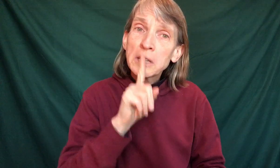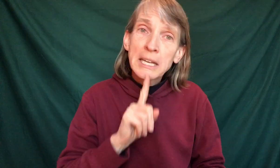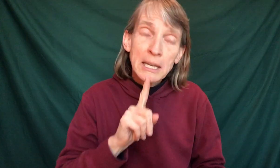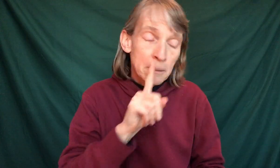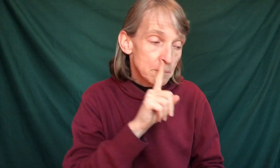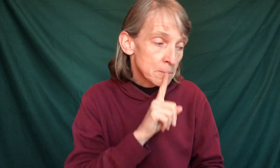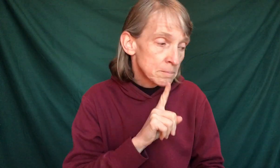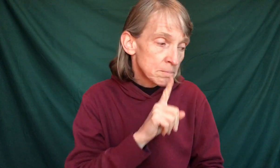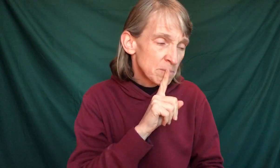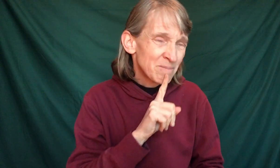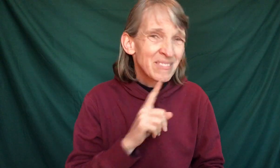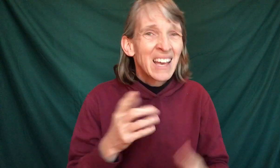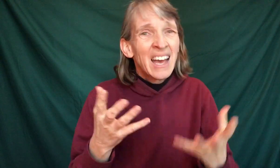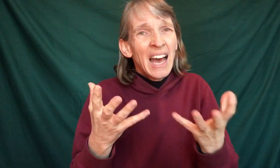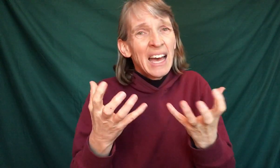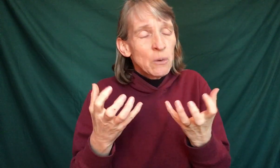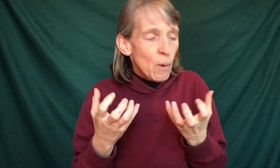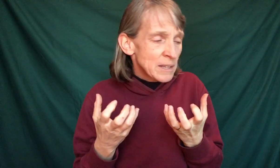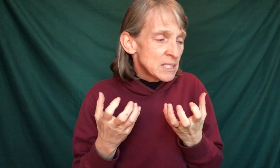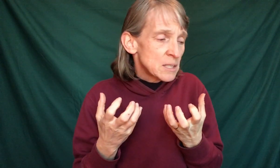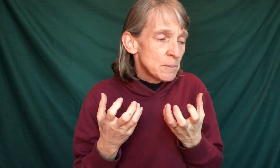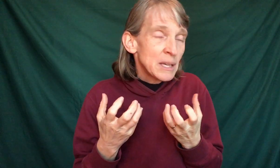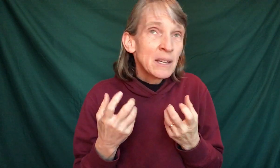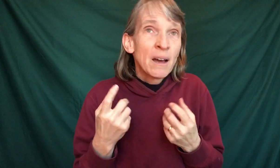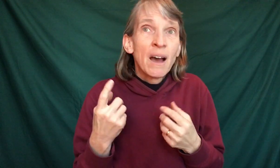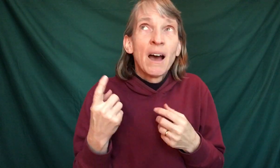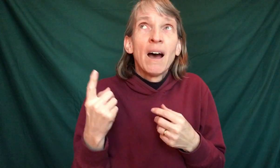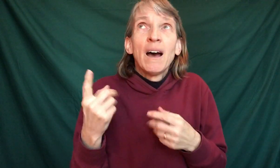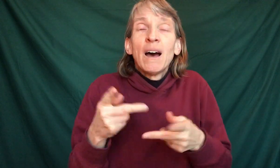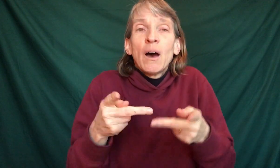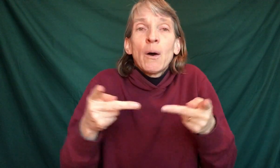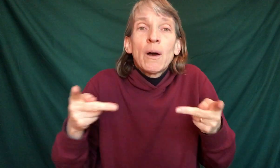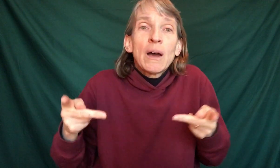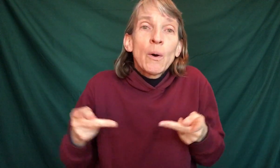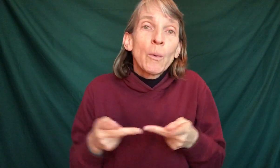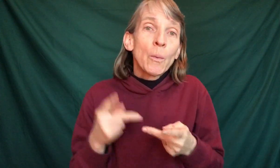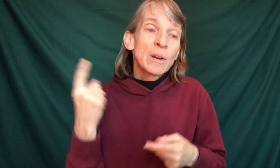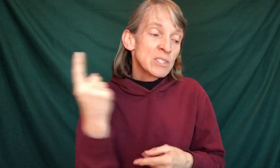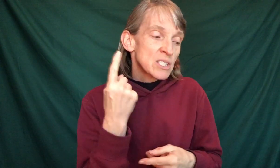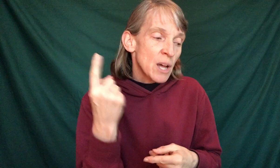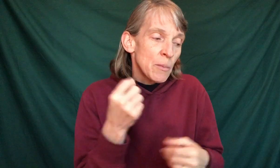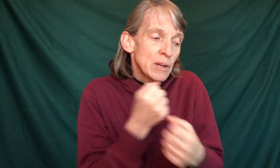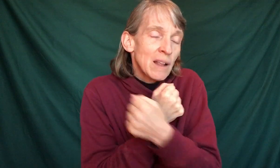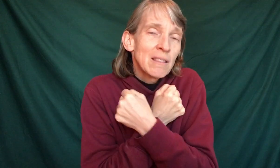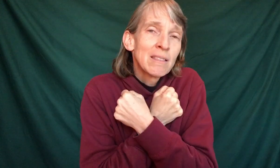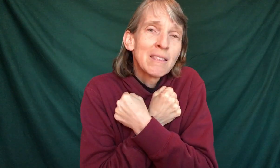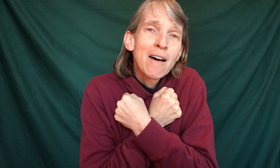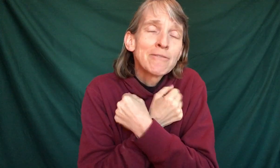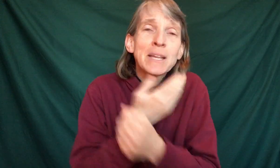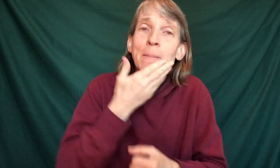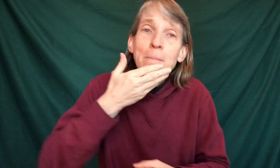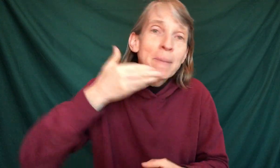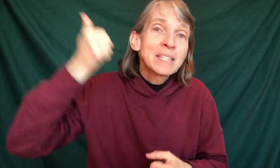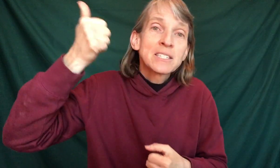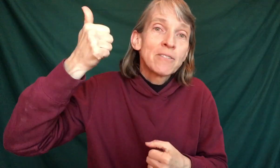lonely and wanted to be where someone loved him best of